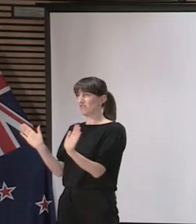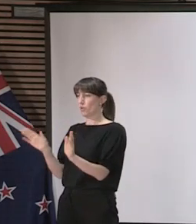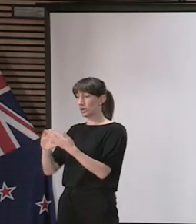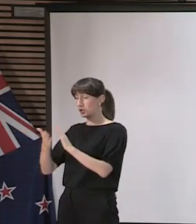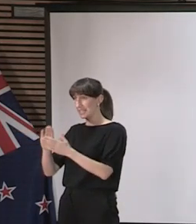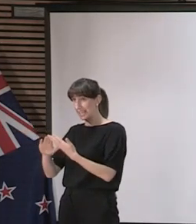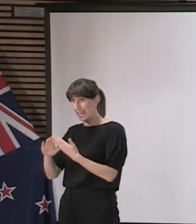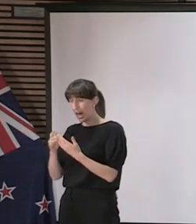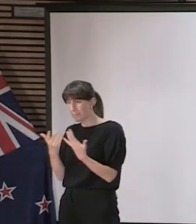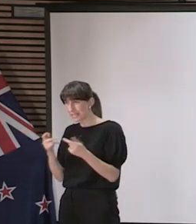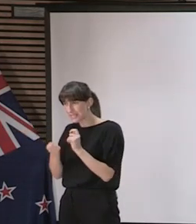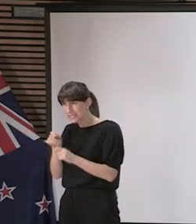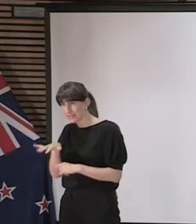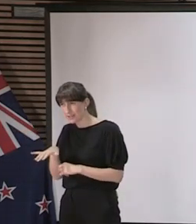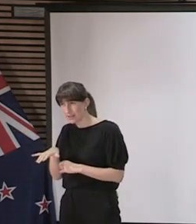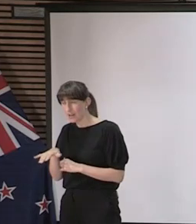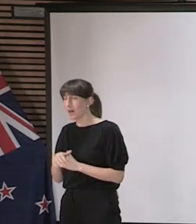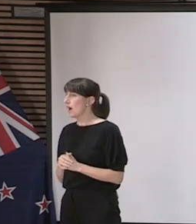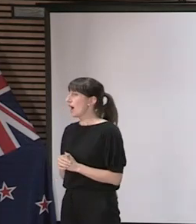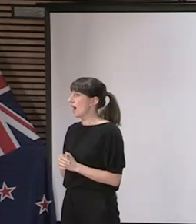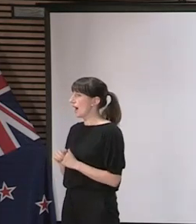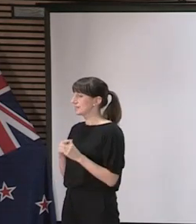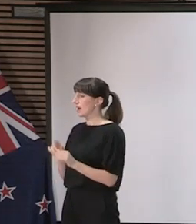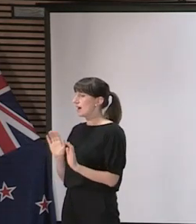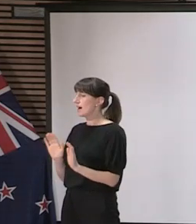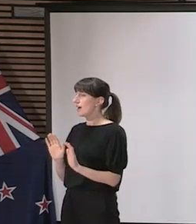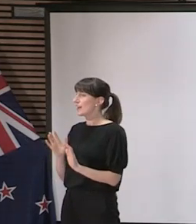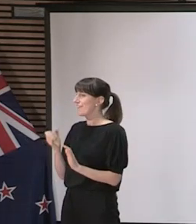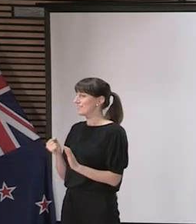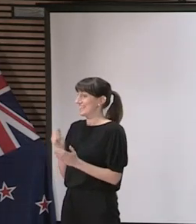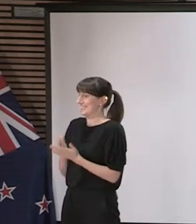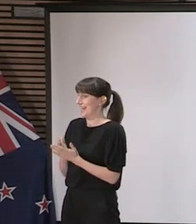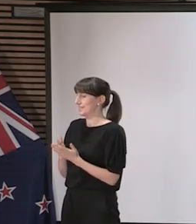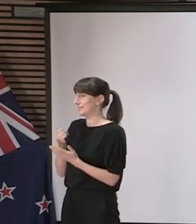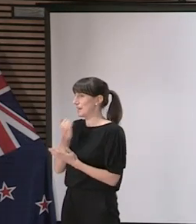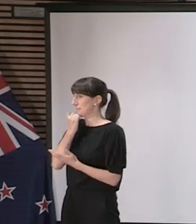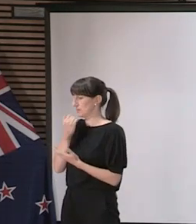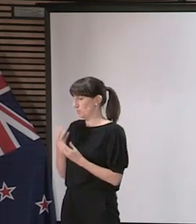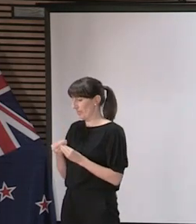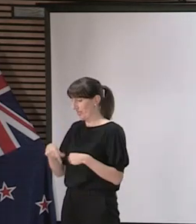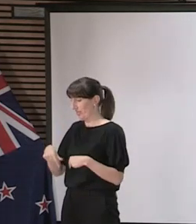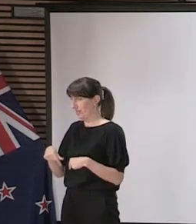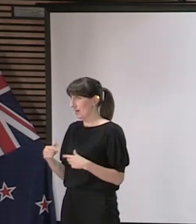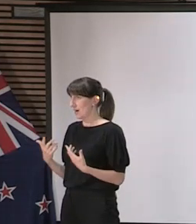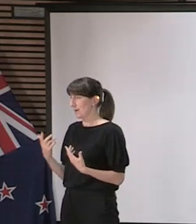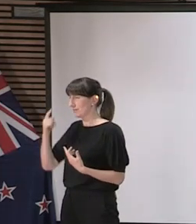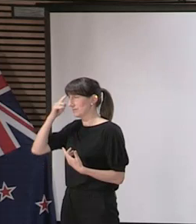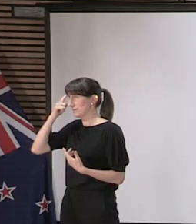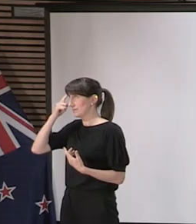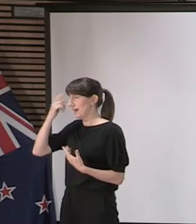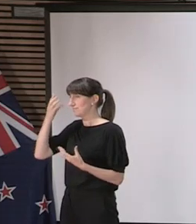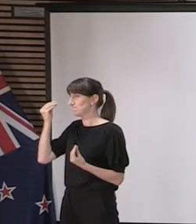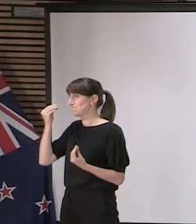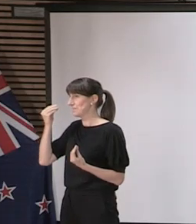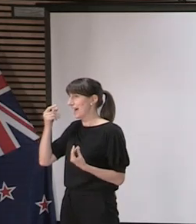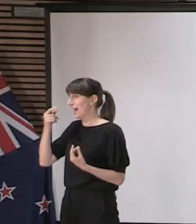don't have them with me today. I think I've spoken to those over the last few days. It was I won't try and do them off the top of my head, but you'll